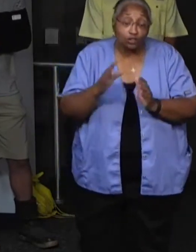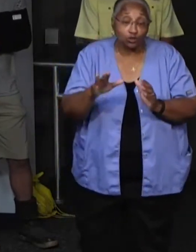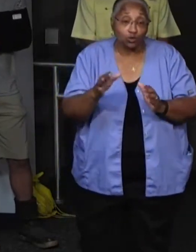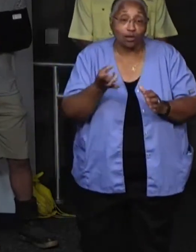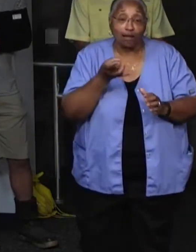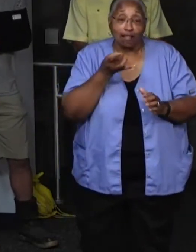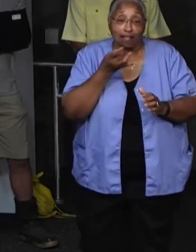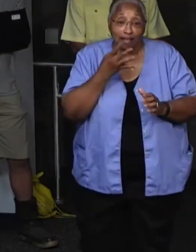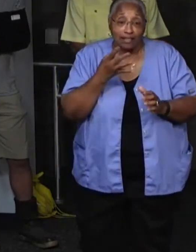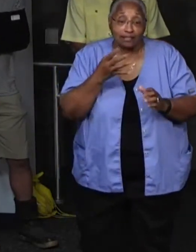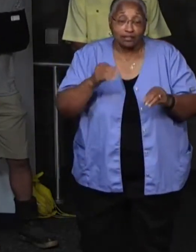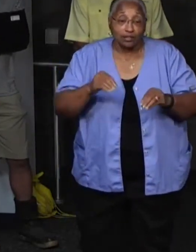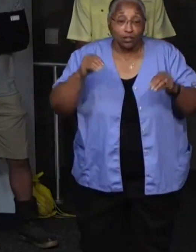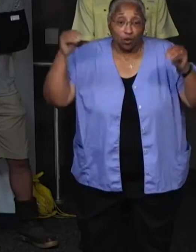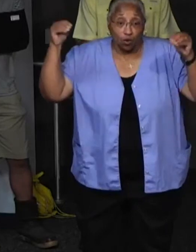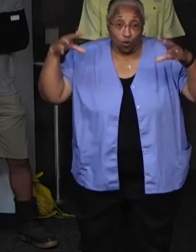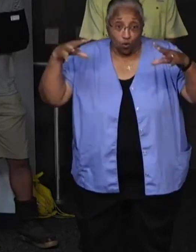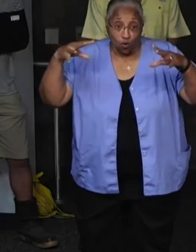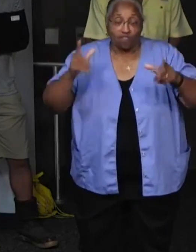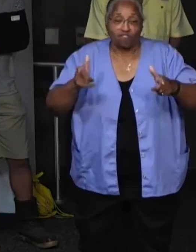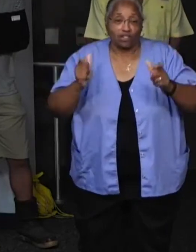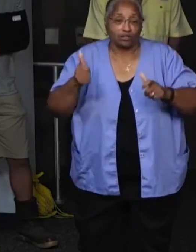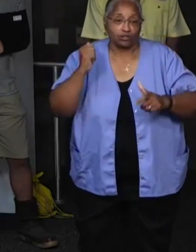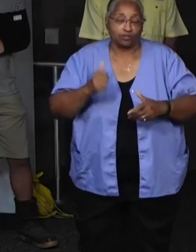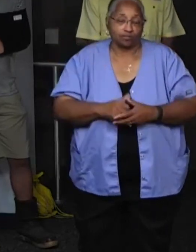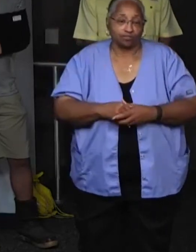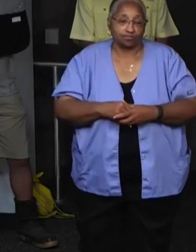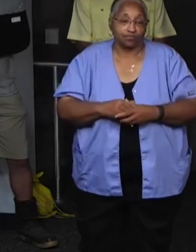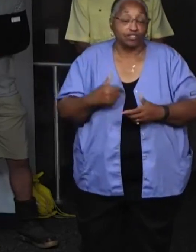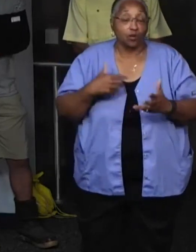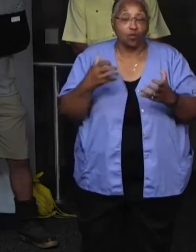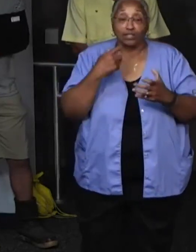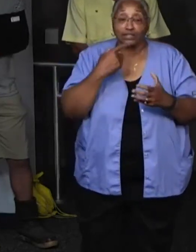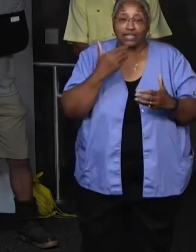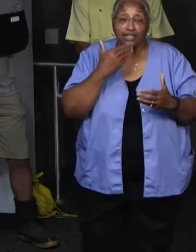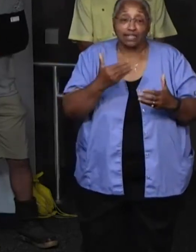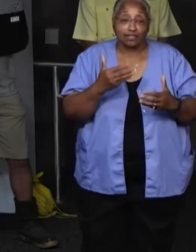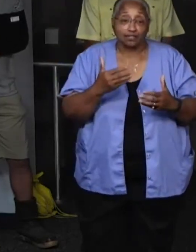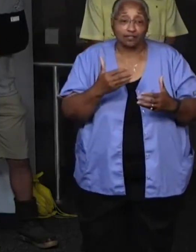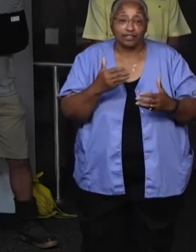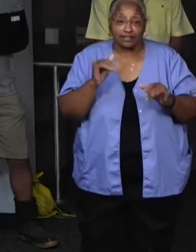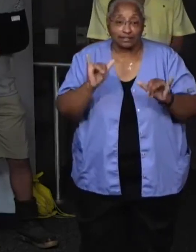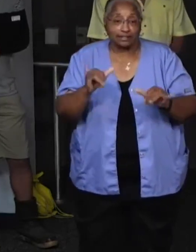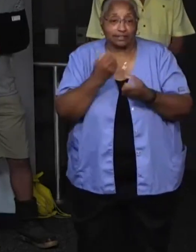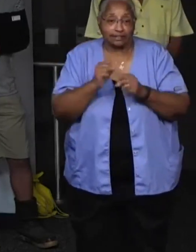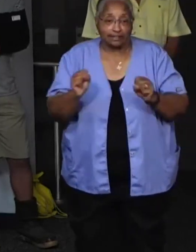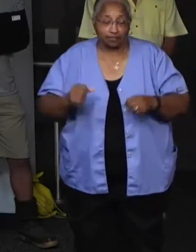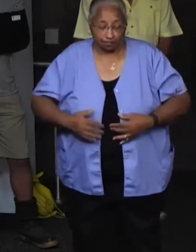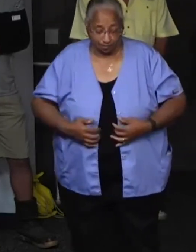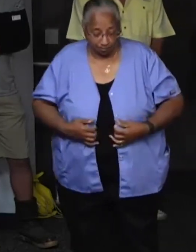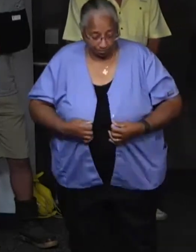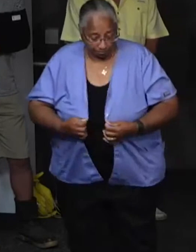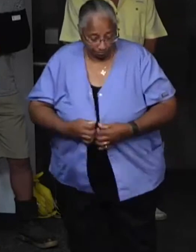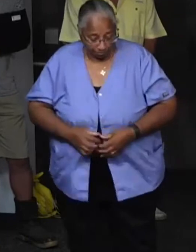faster. So with that, I'd like to say thank you very much, and stay safe, everyone.